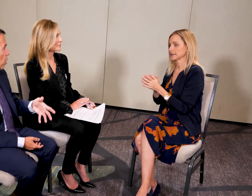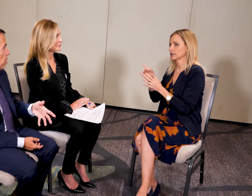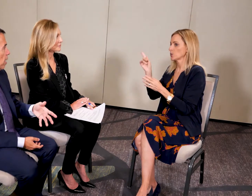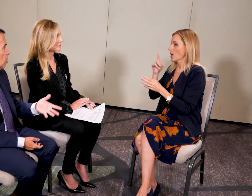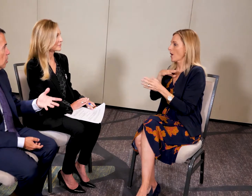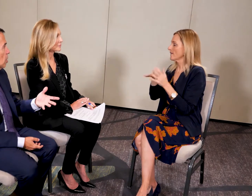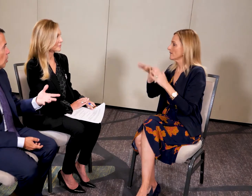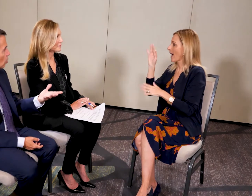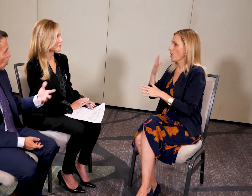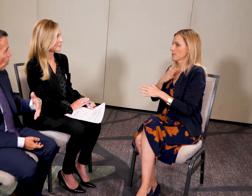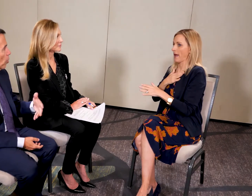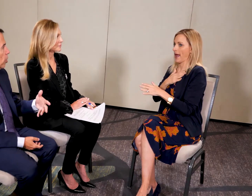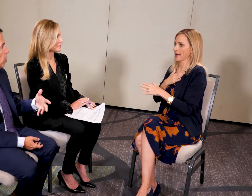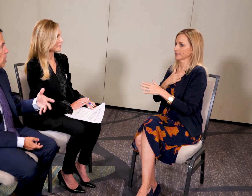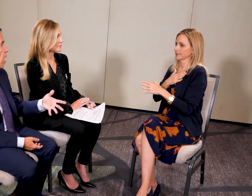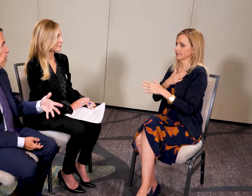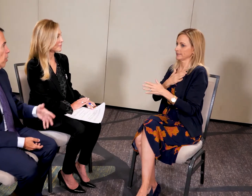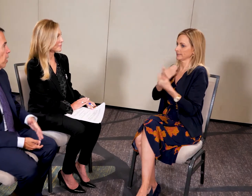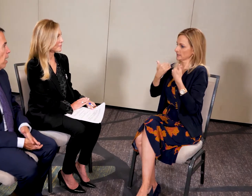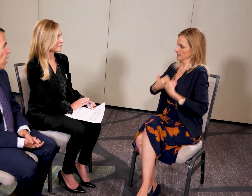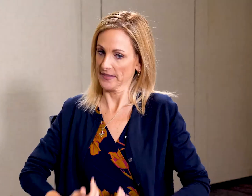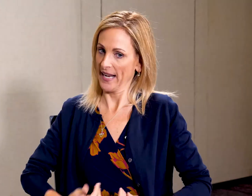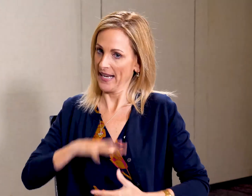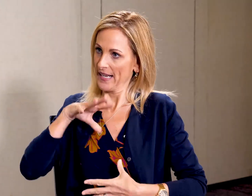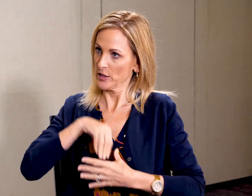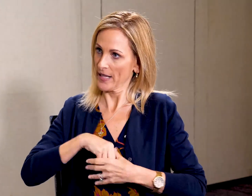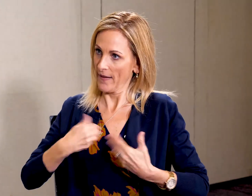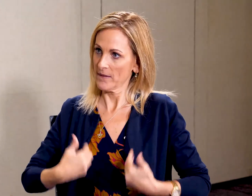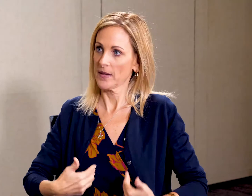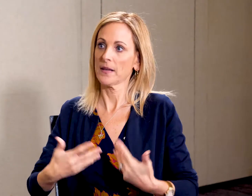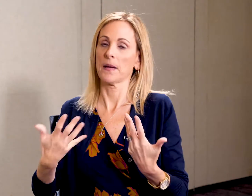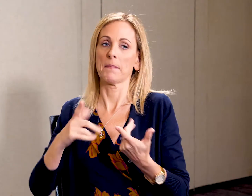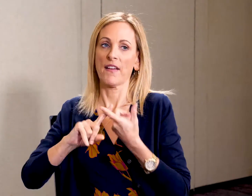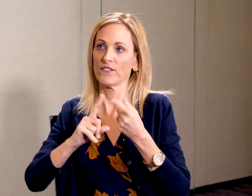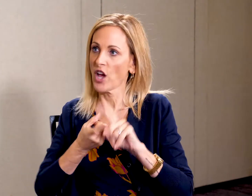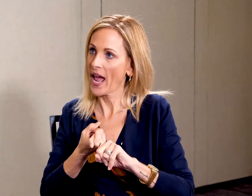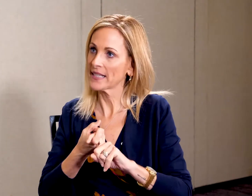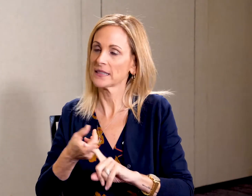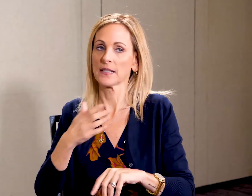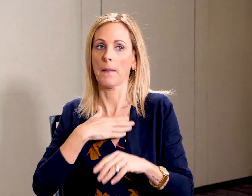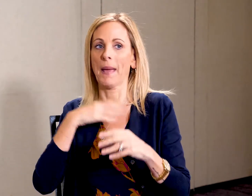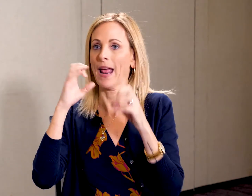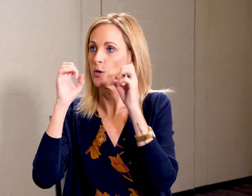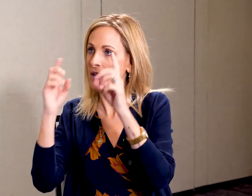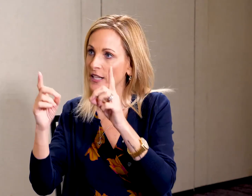that. They're both together. And that's part of who I am today. The friends that I have today,